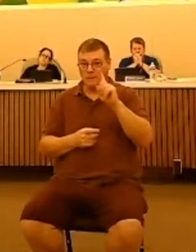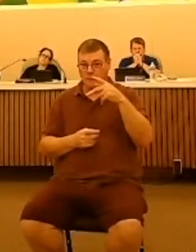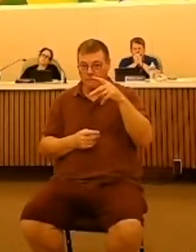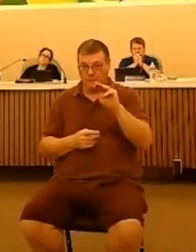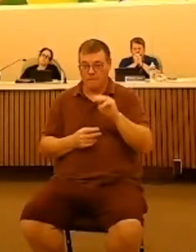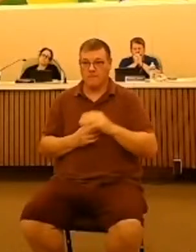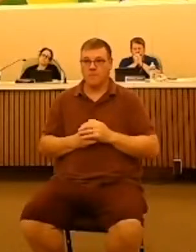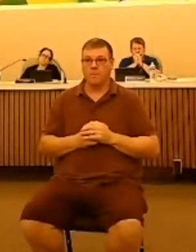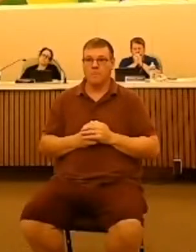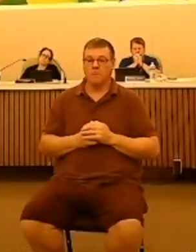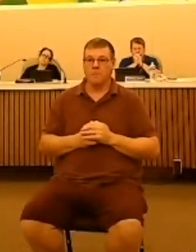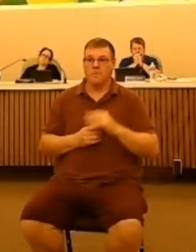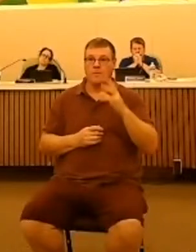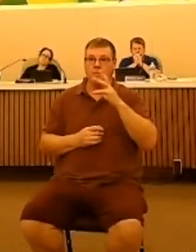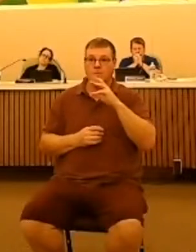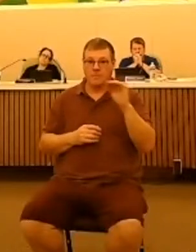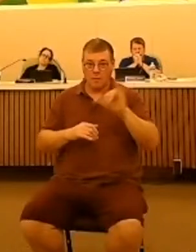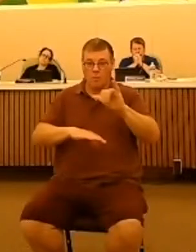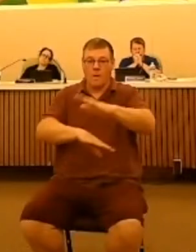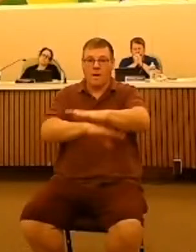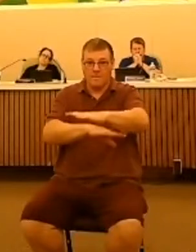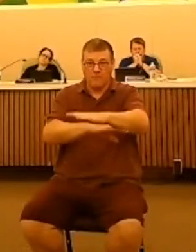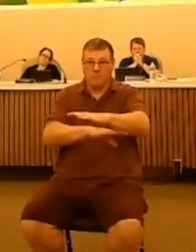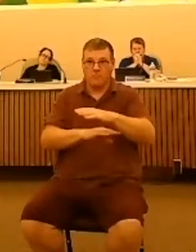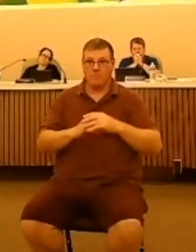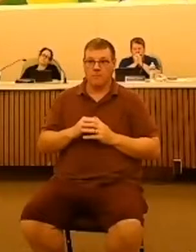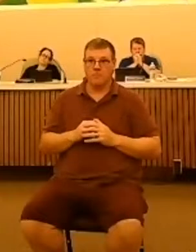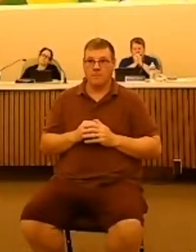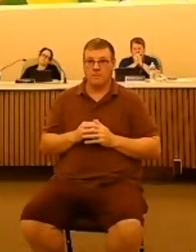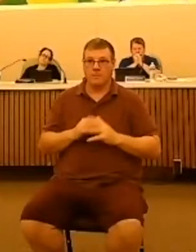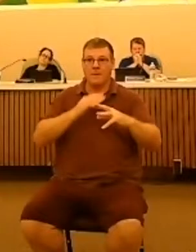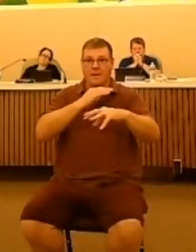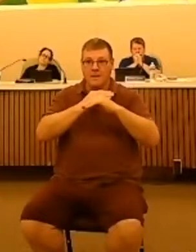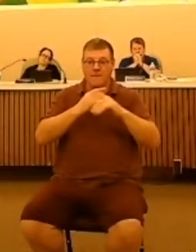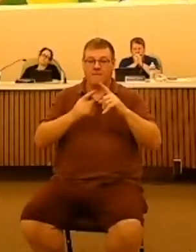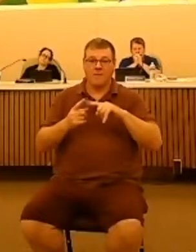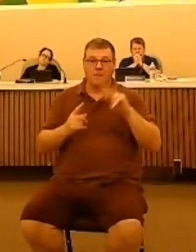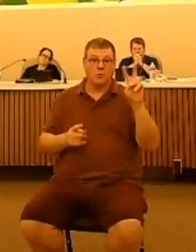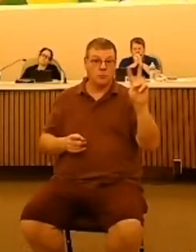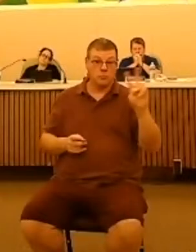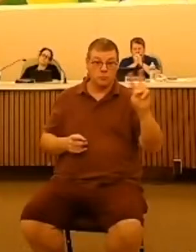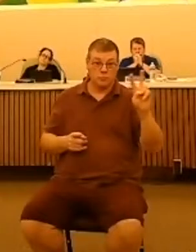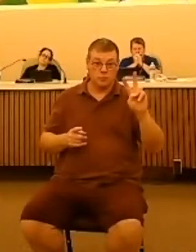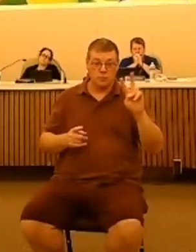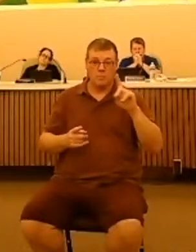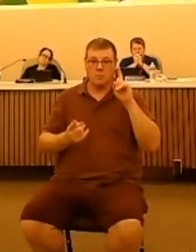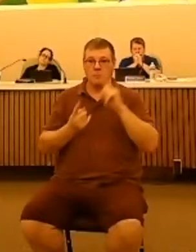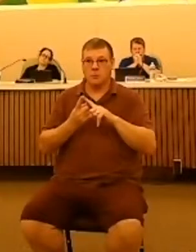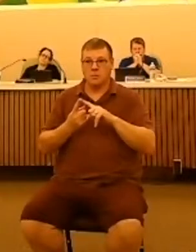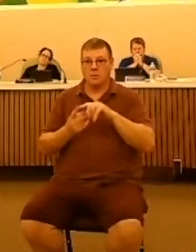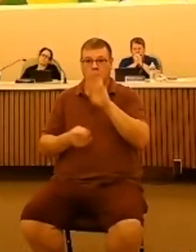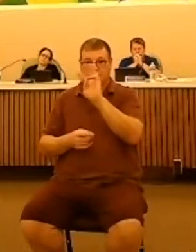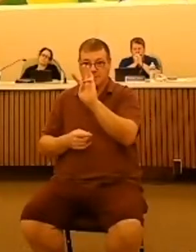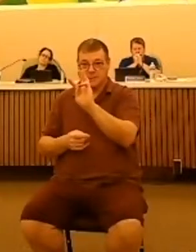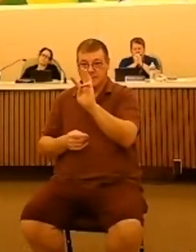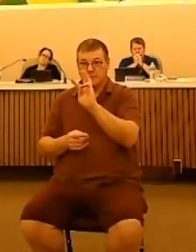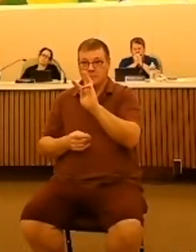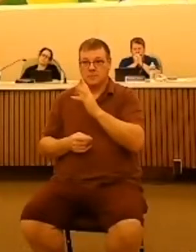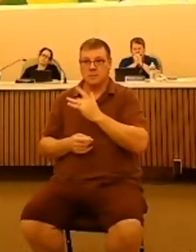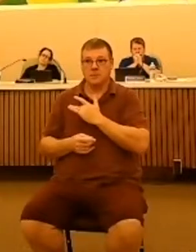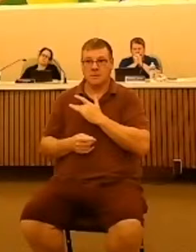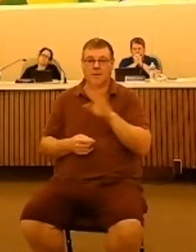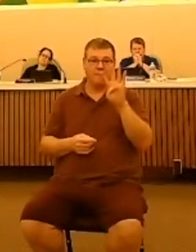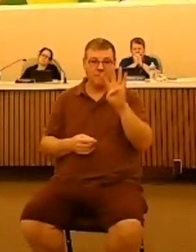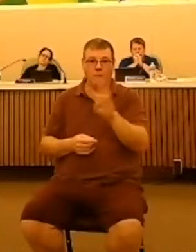And also the afternoon were extended actually from 2 o'clock to 6 o'clock. Usually 4